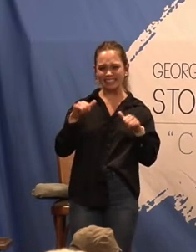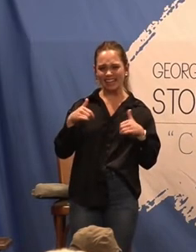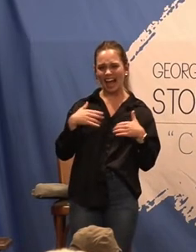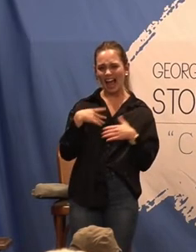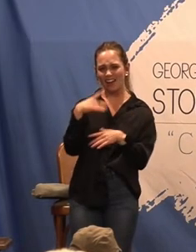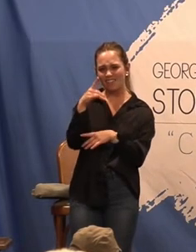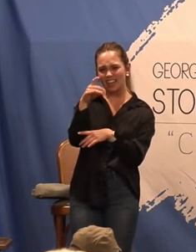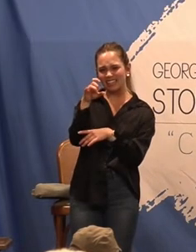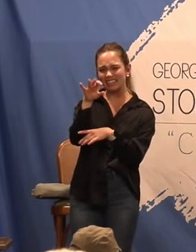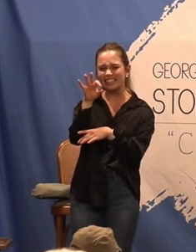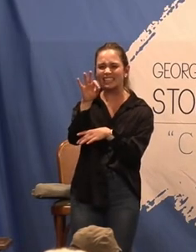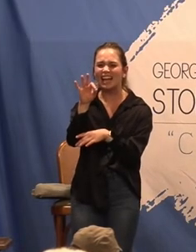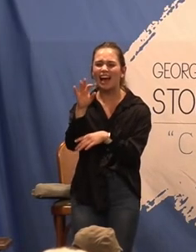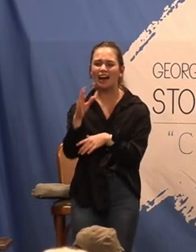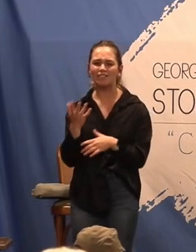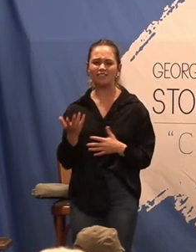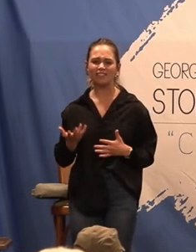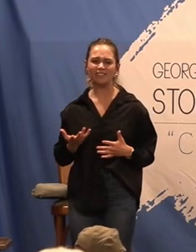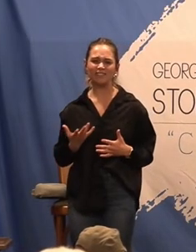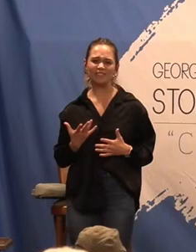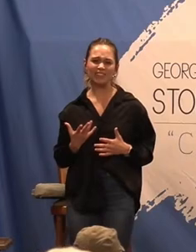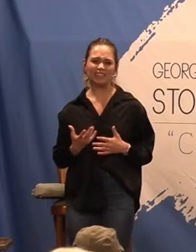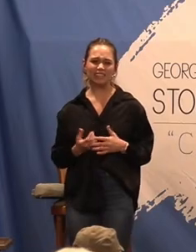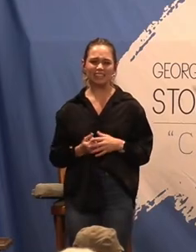that decaf?